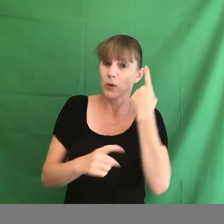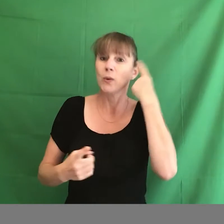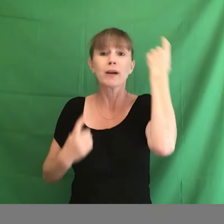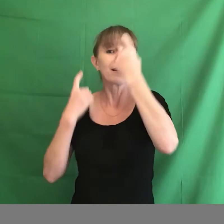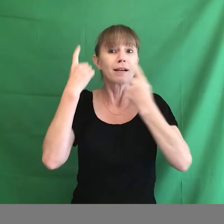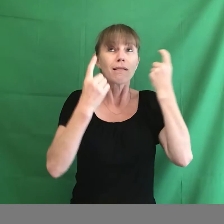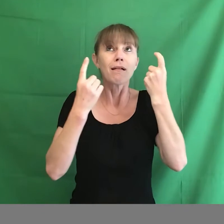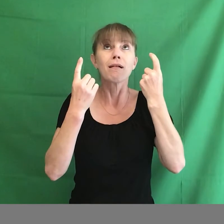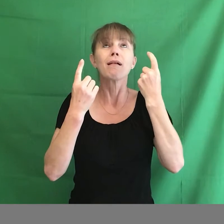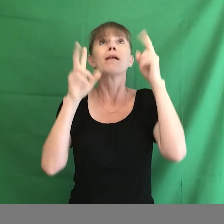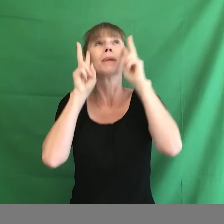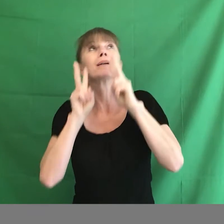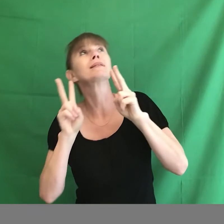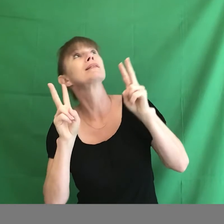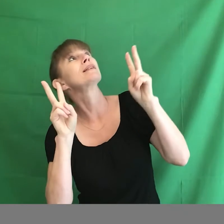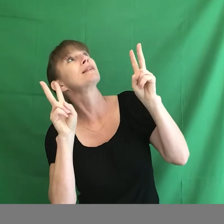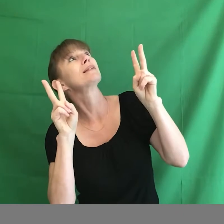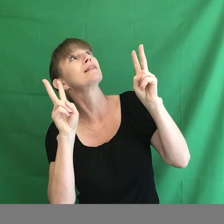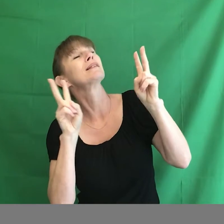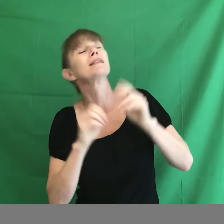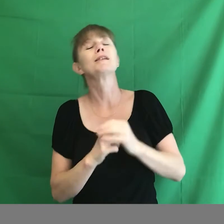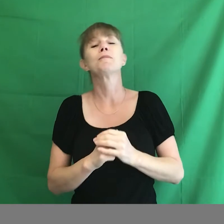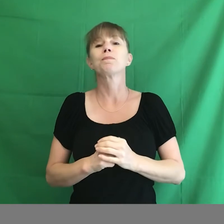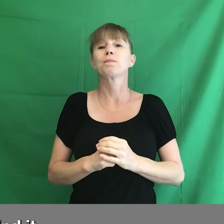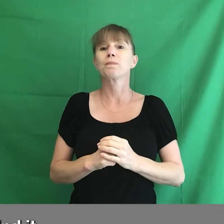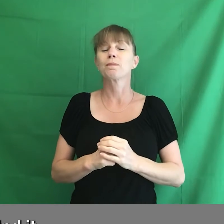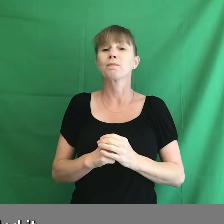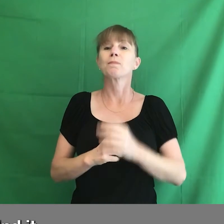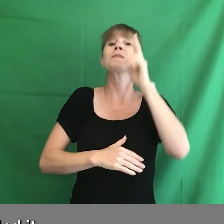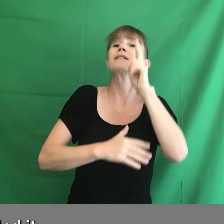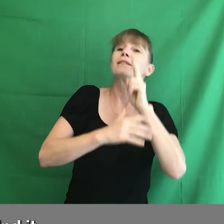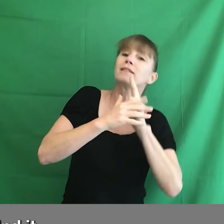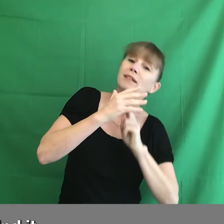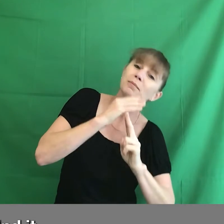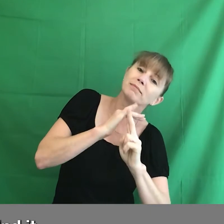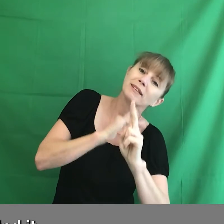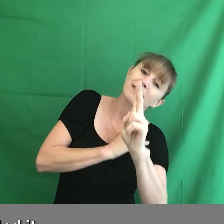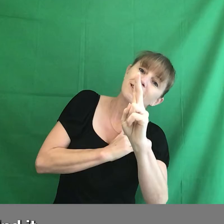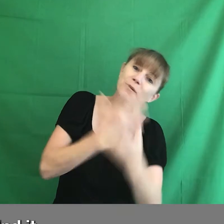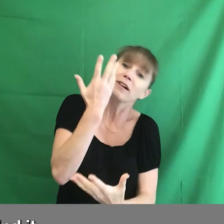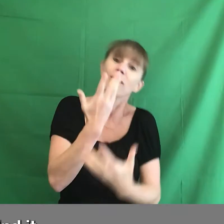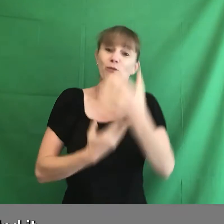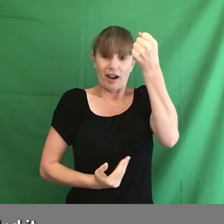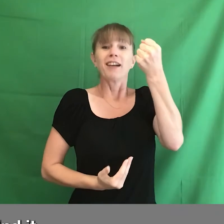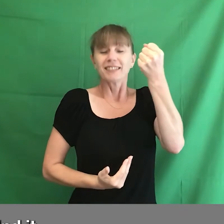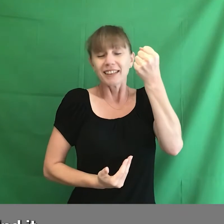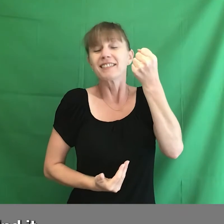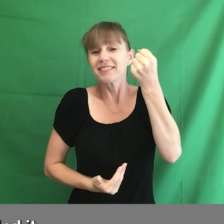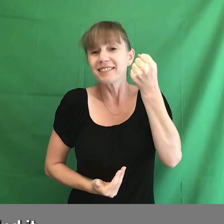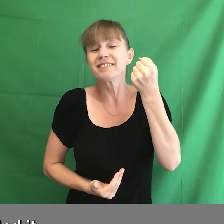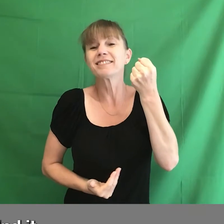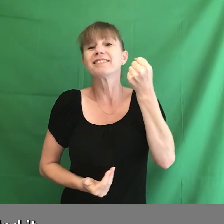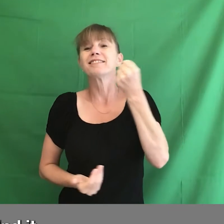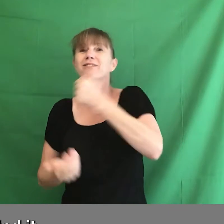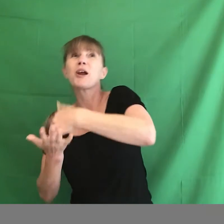we think we might see? Someday we'll find it. Someday we'll